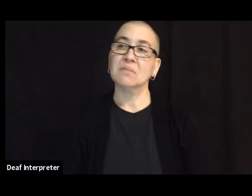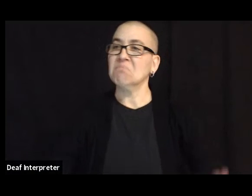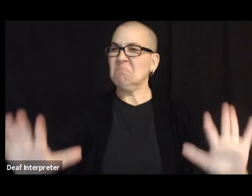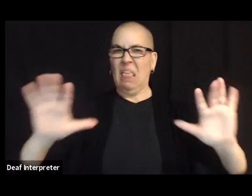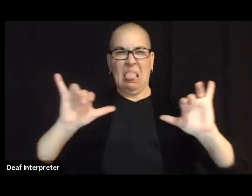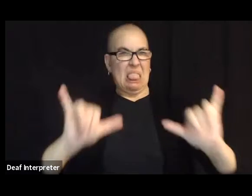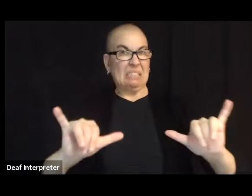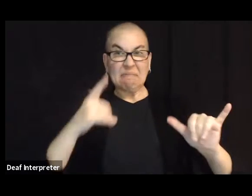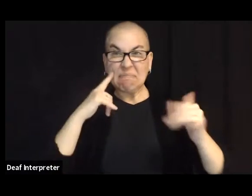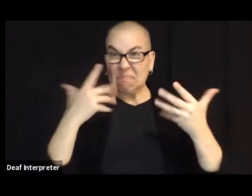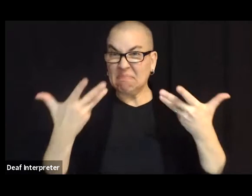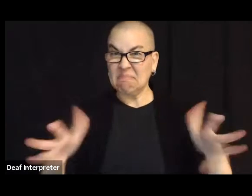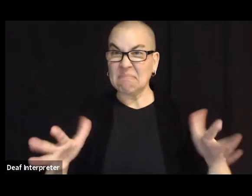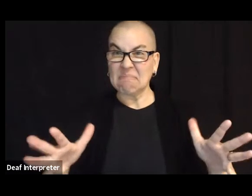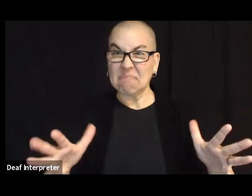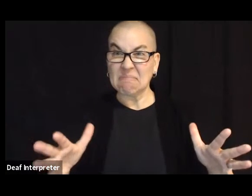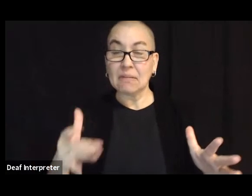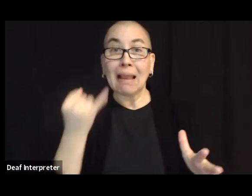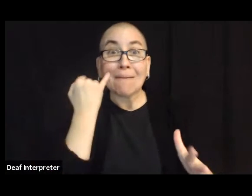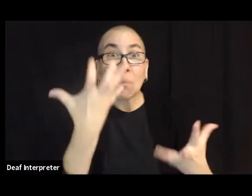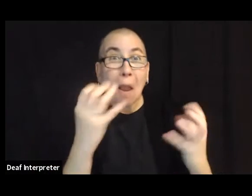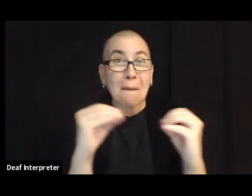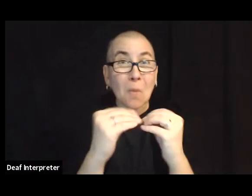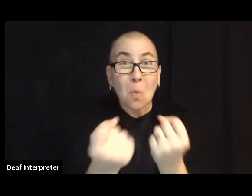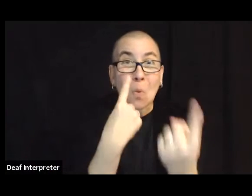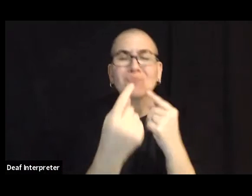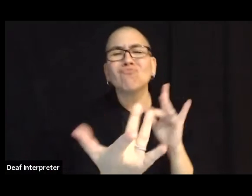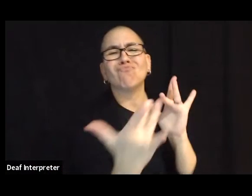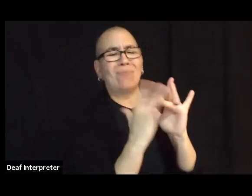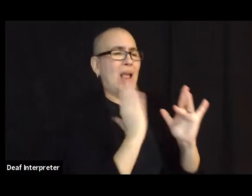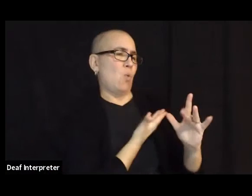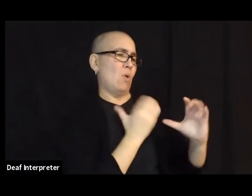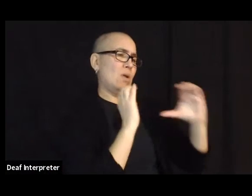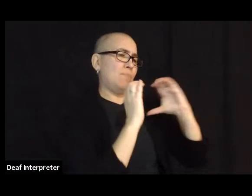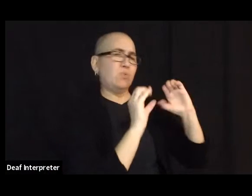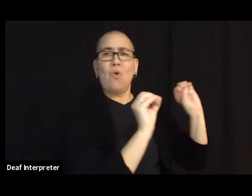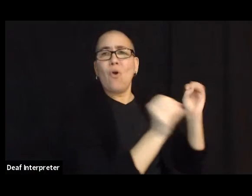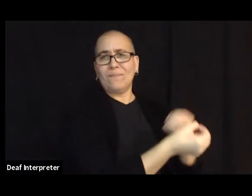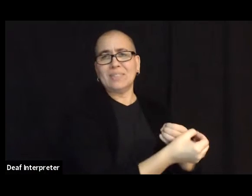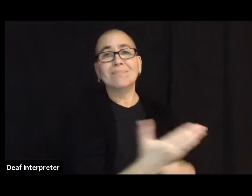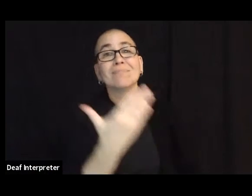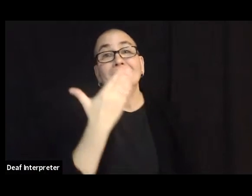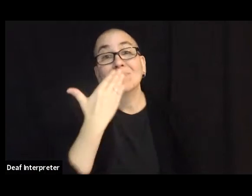with additional questions to reach out to our office this afternoon. Have a good day, and we will be back with you again soon.